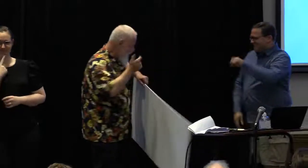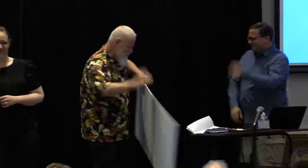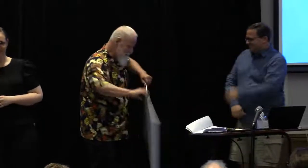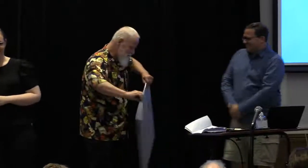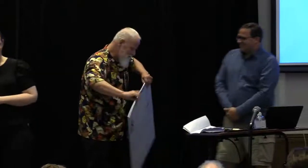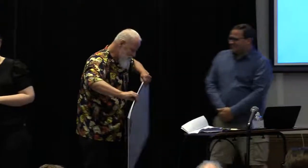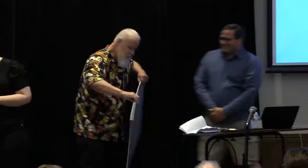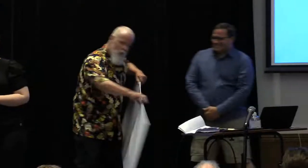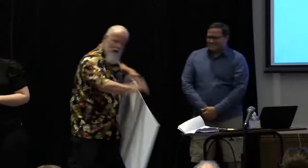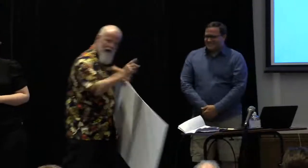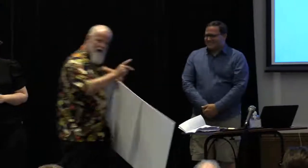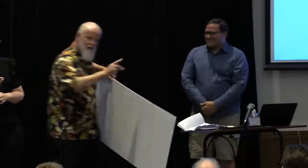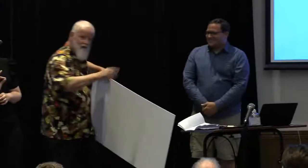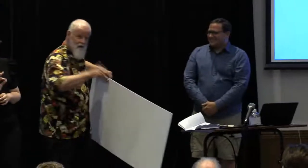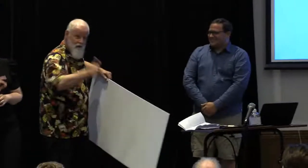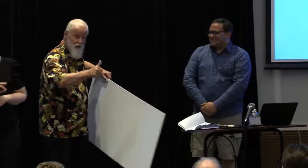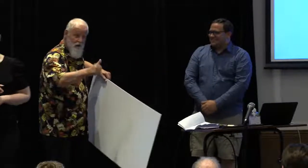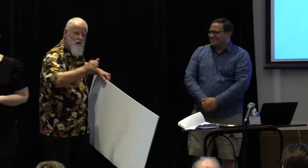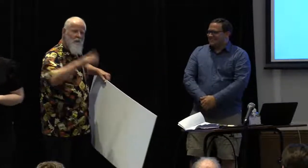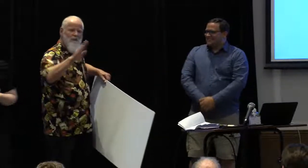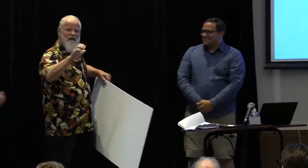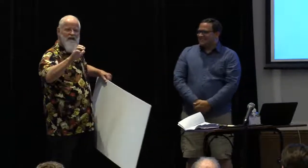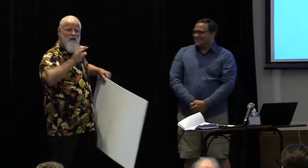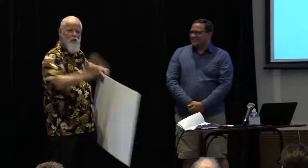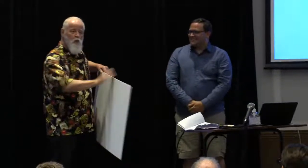So Jonathan, great to see you in person.